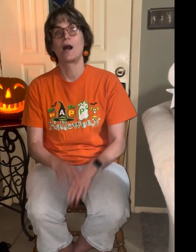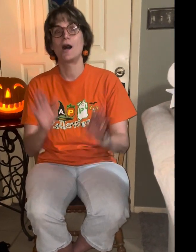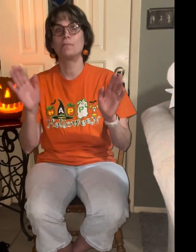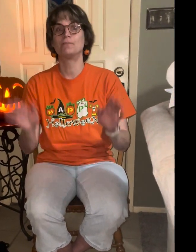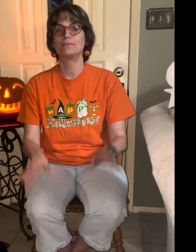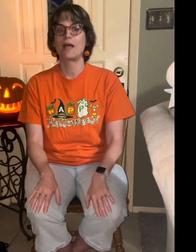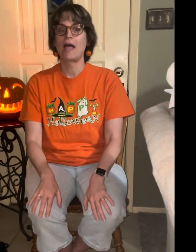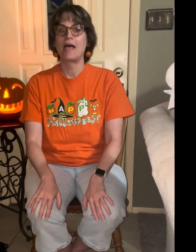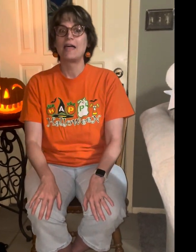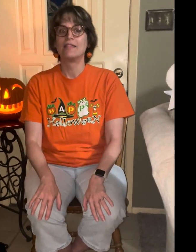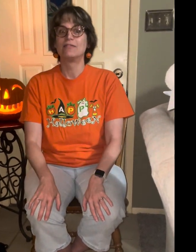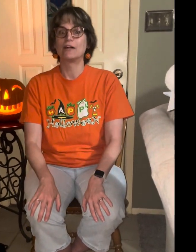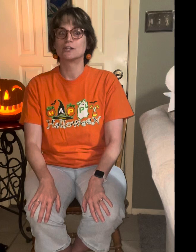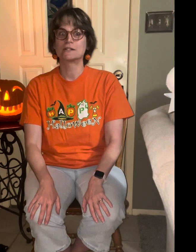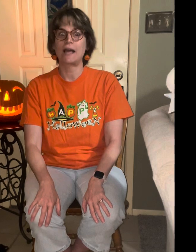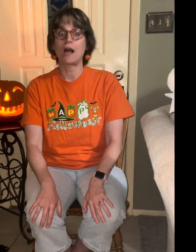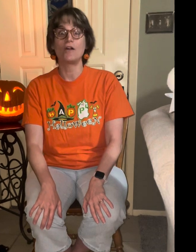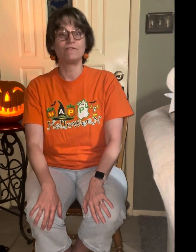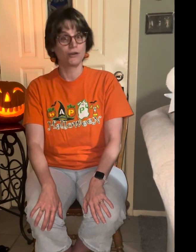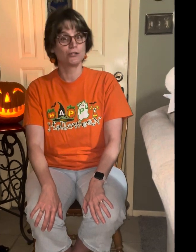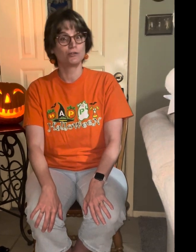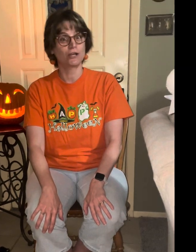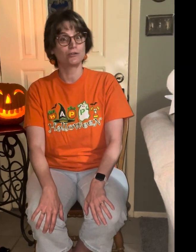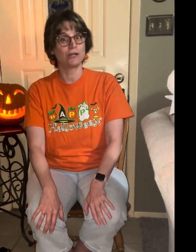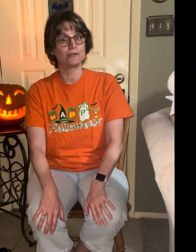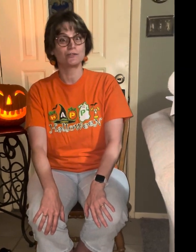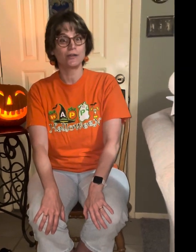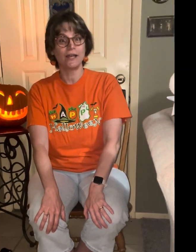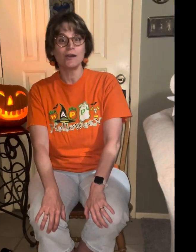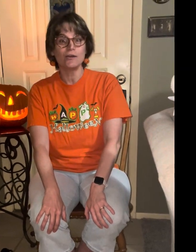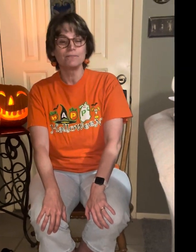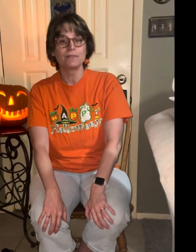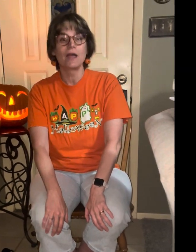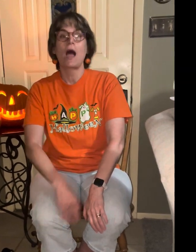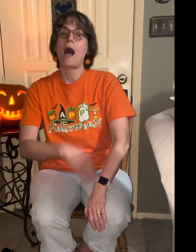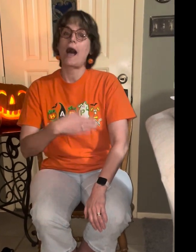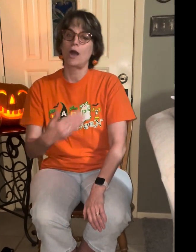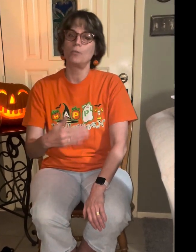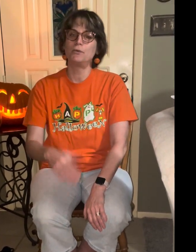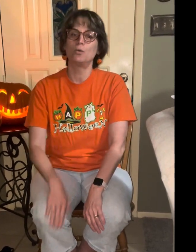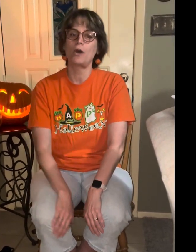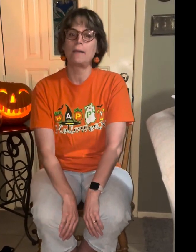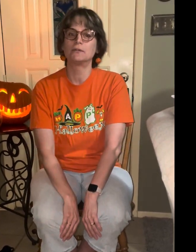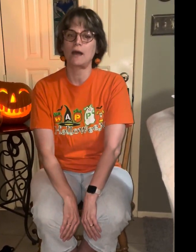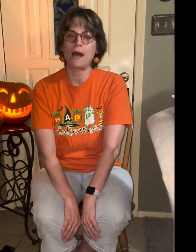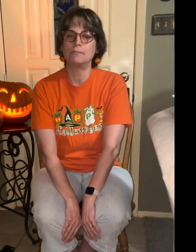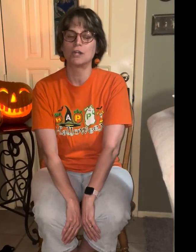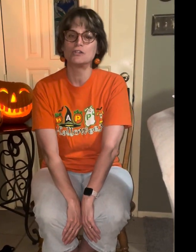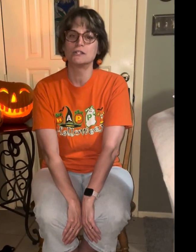Oh, that looks like our first trick-or-treaters are here. I hope you were able to learn